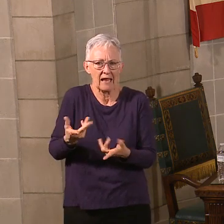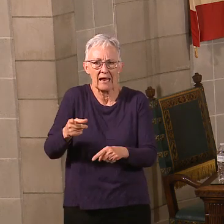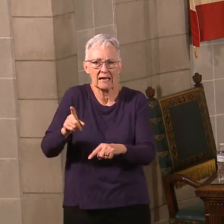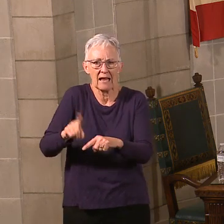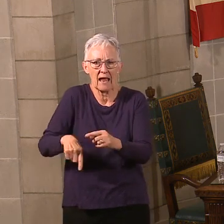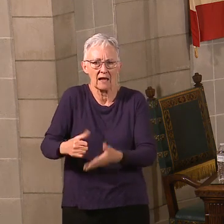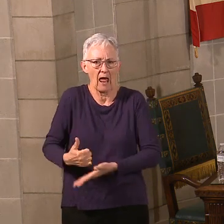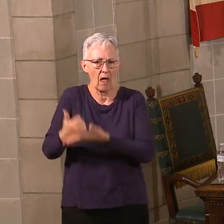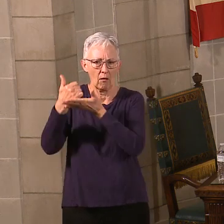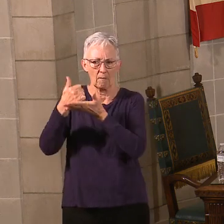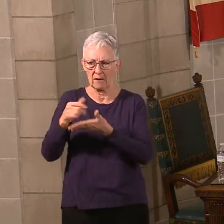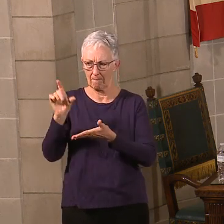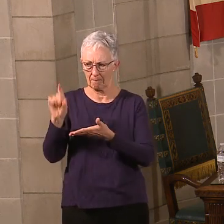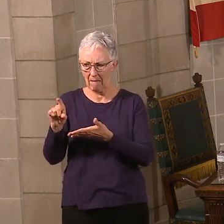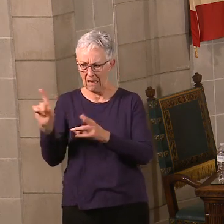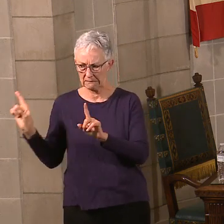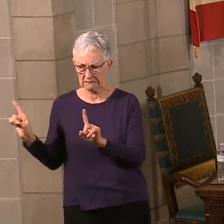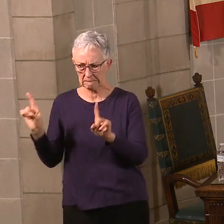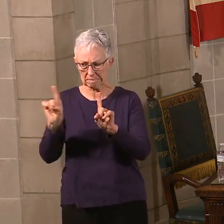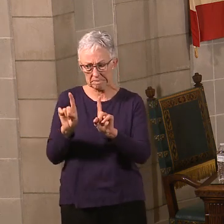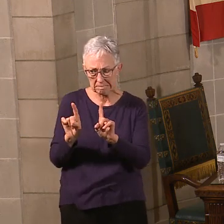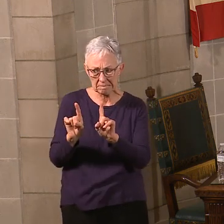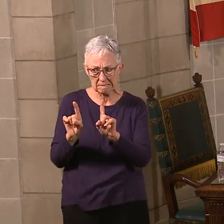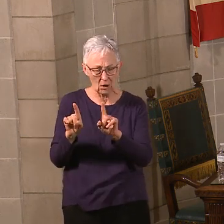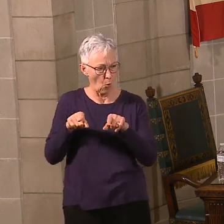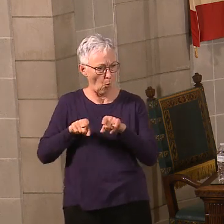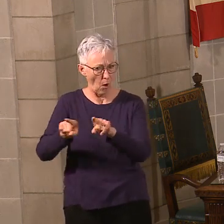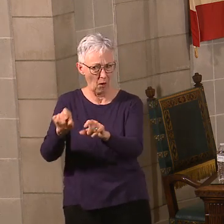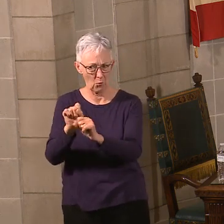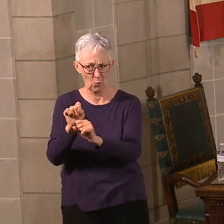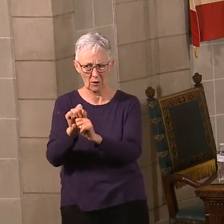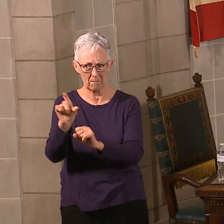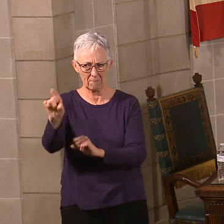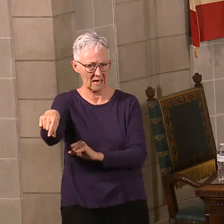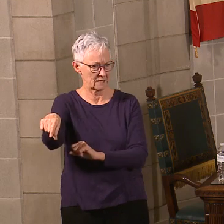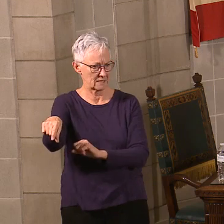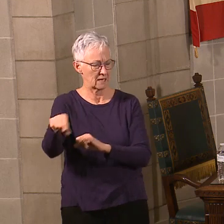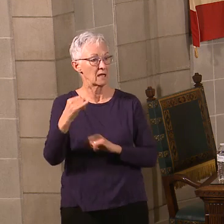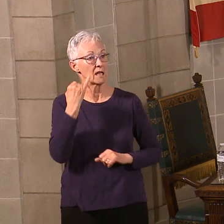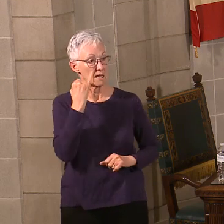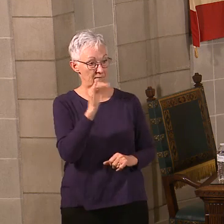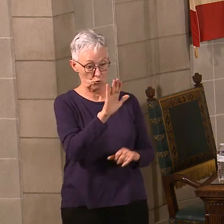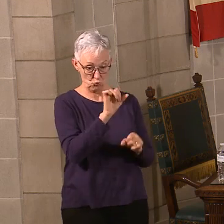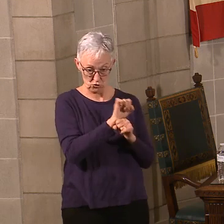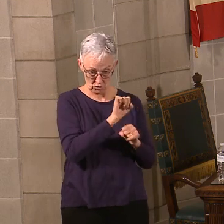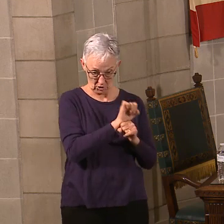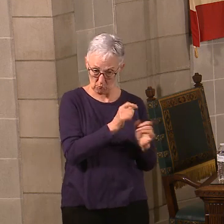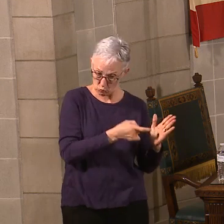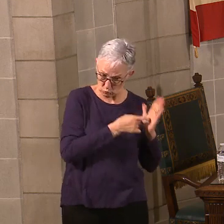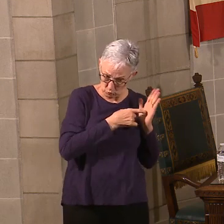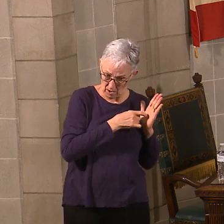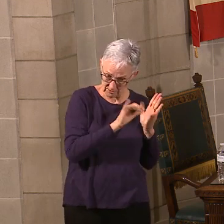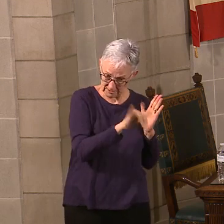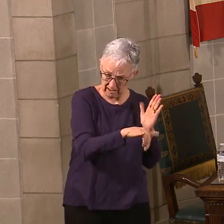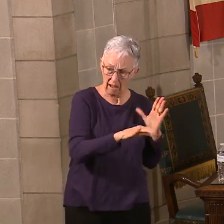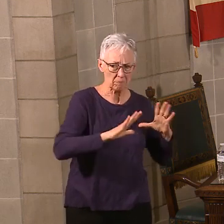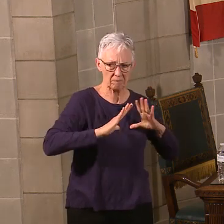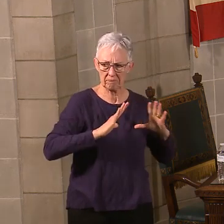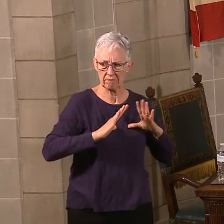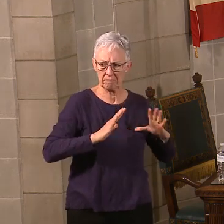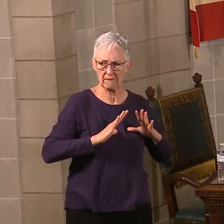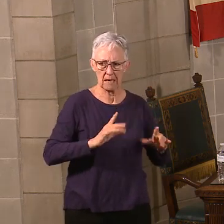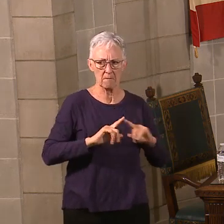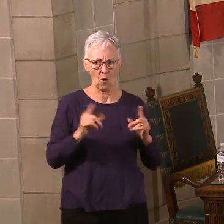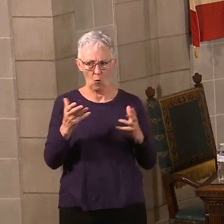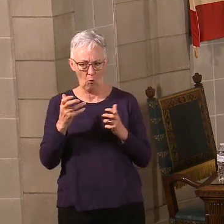6 feet to perform their job duties. That's okay. If your job requires you to be within 6 feet of somebody, that's okay. What we want people to do is take